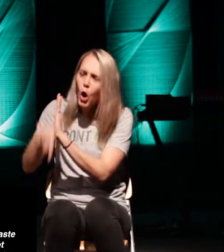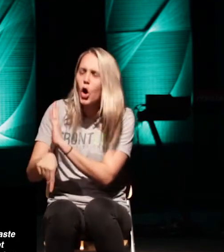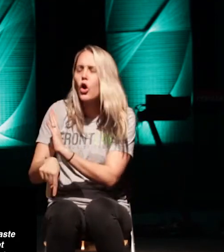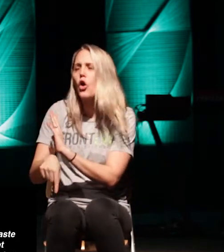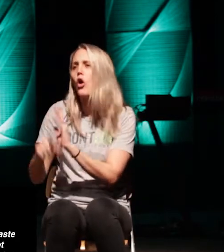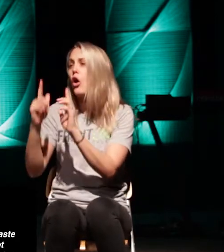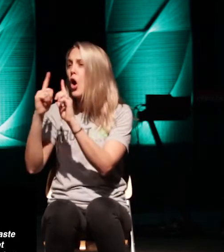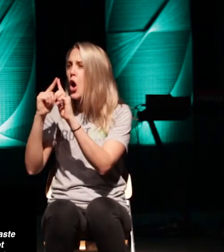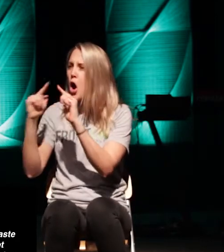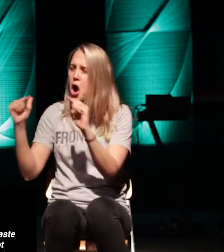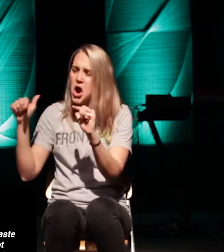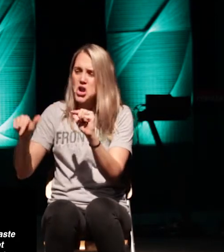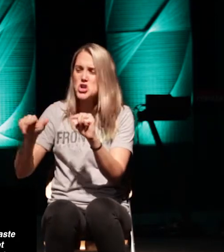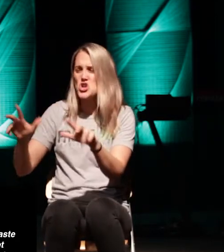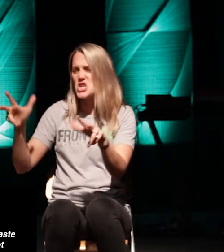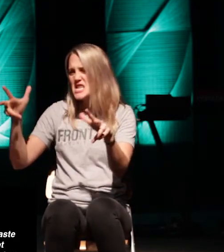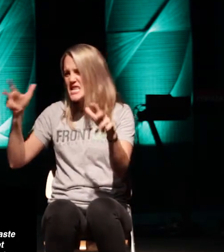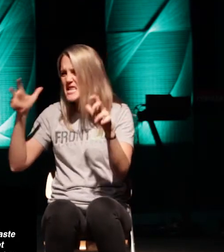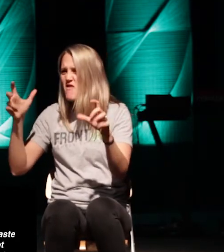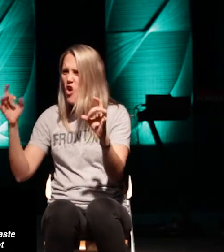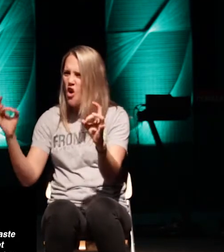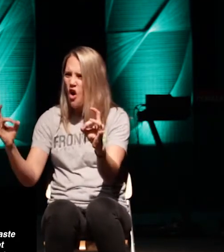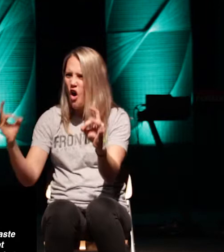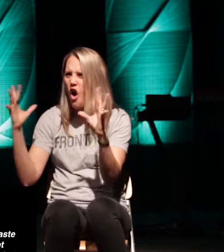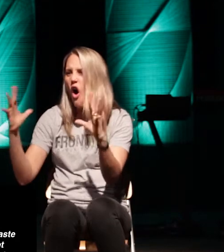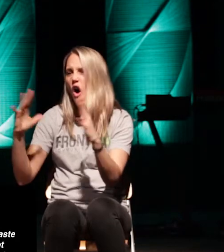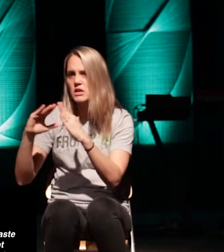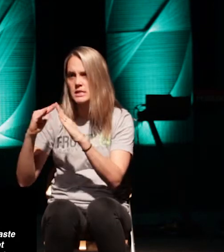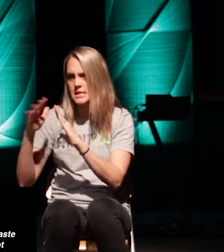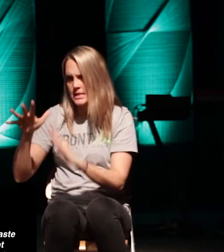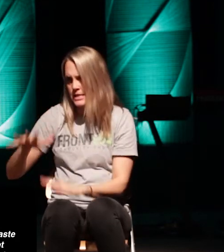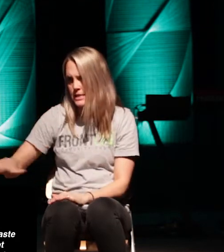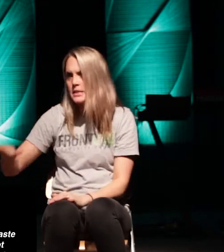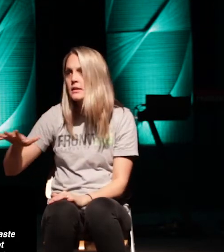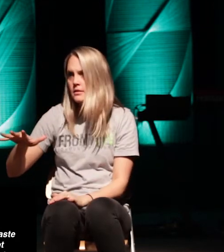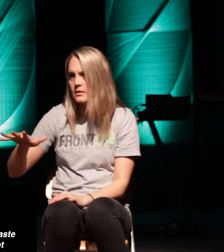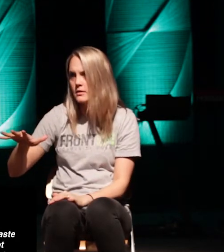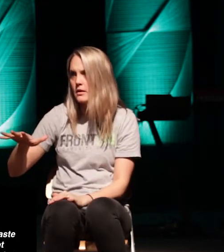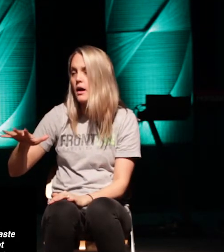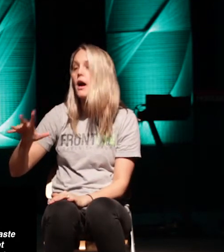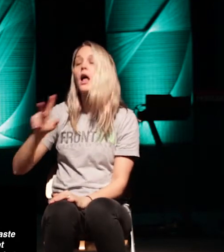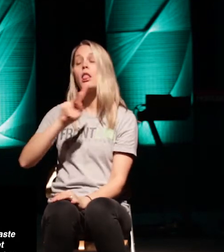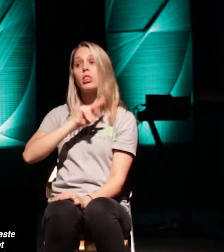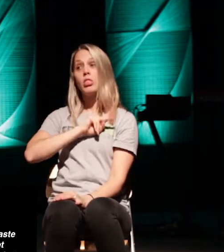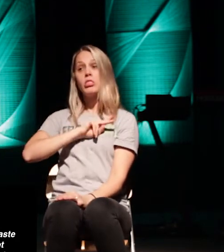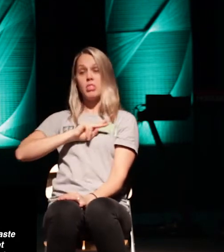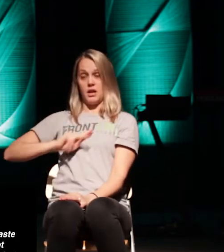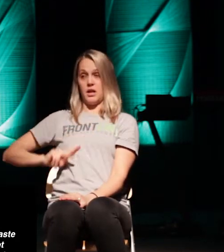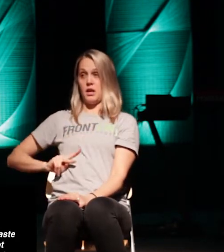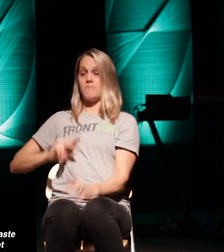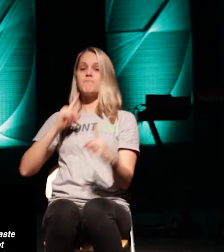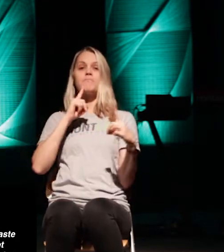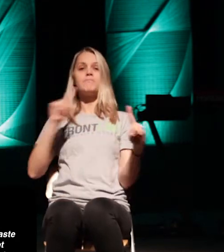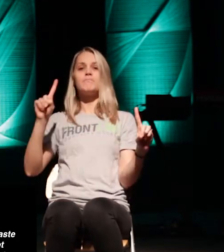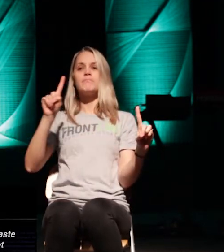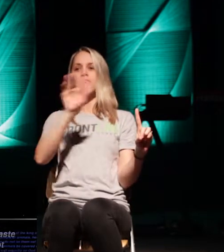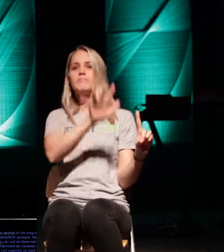an evil and wicked city. And the king says, stop